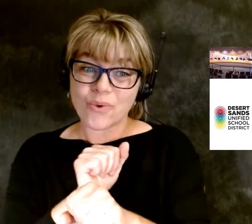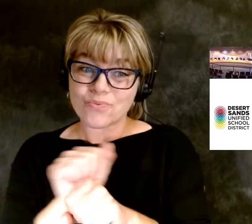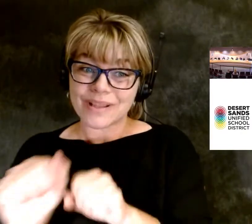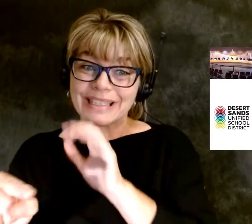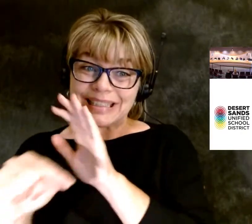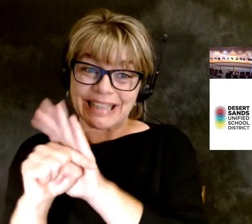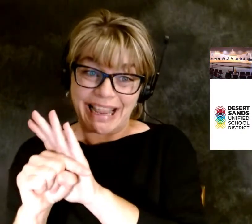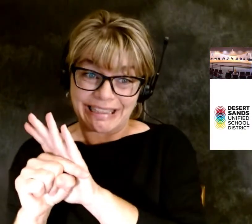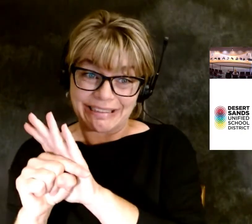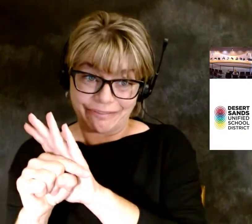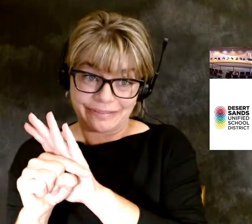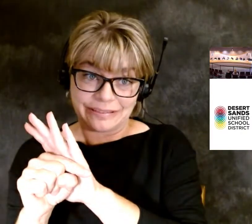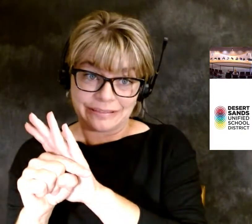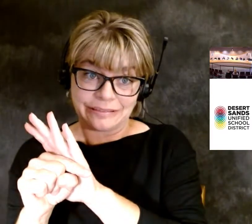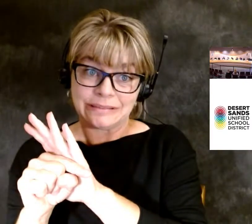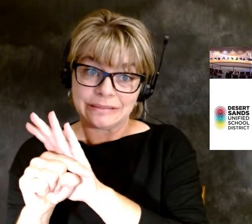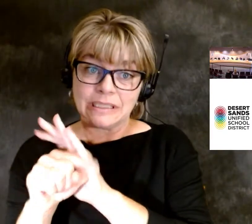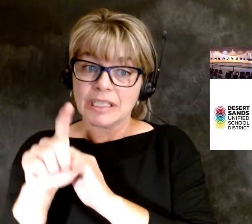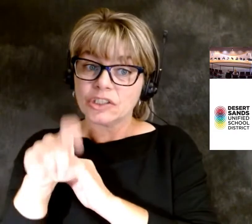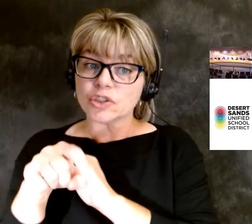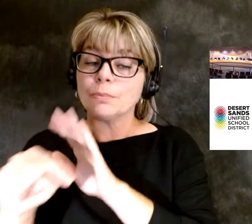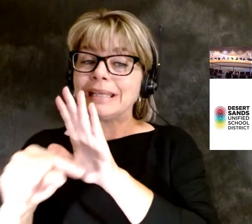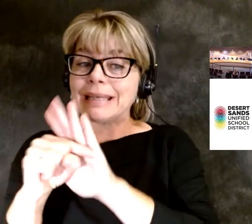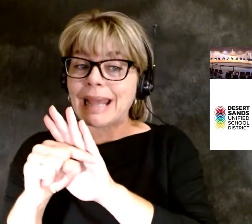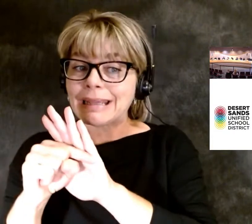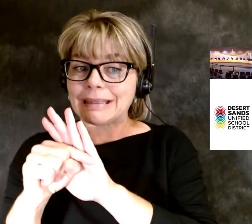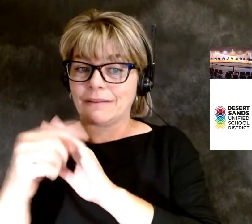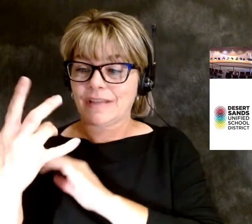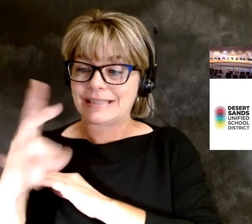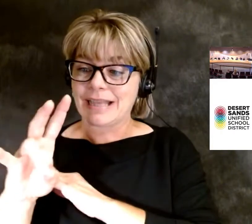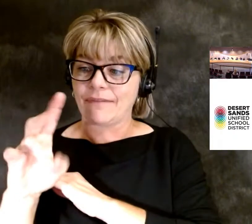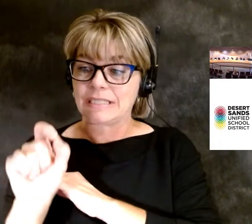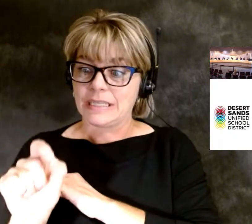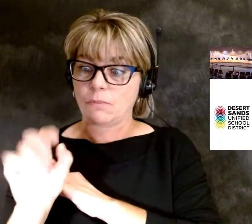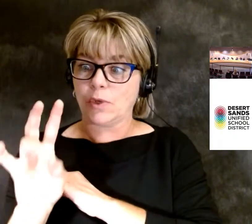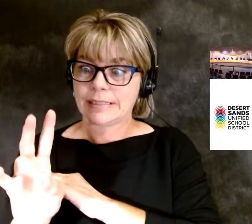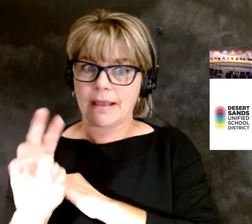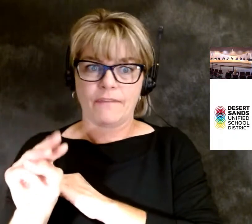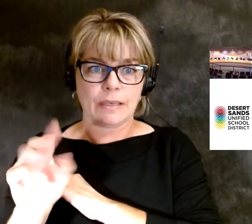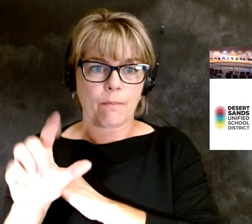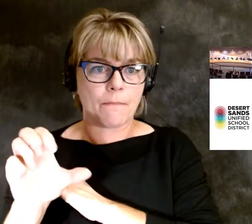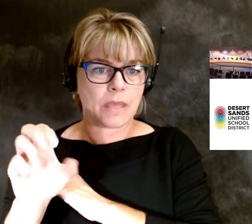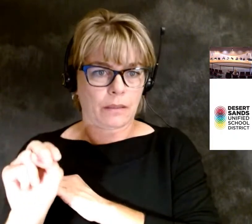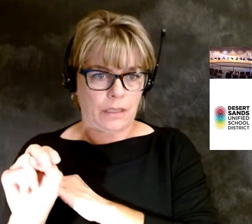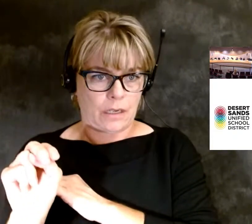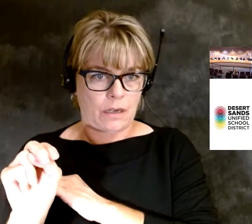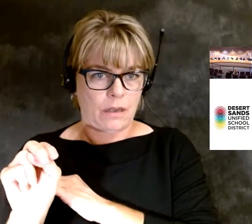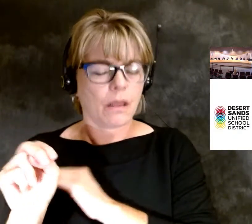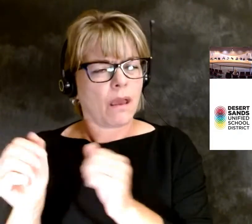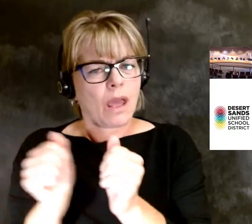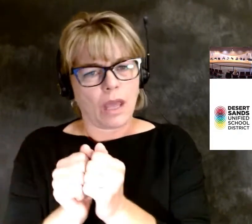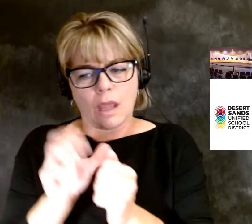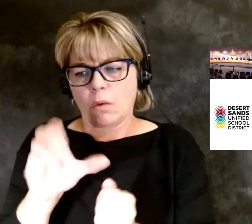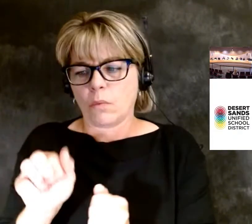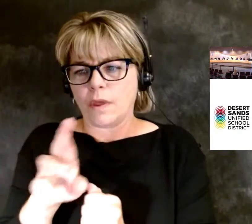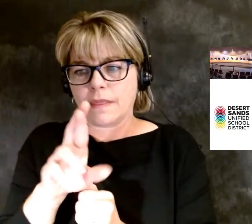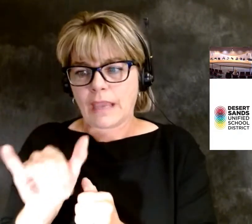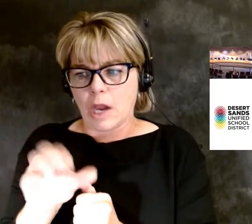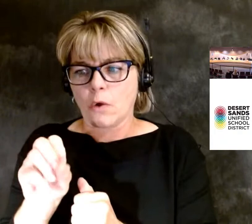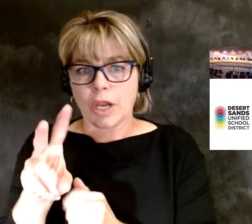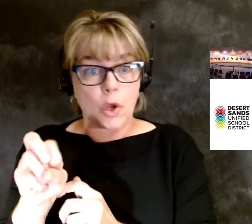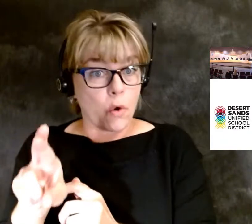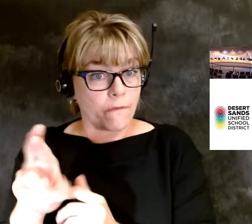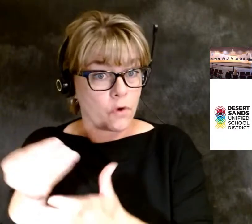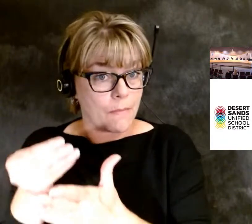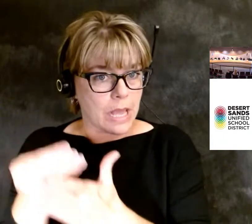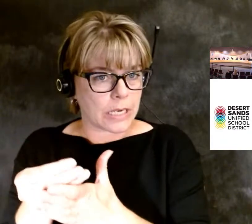put it that way. It should be negative 17.7 million. And that's because, like anything, with carryover, you're supposed to spend it. You have